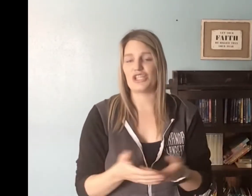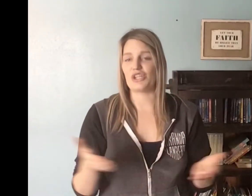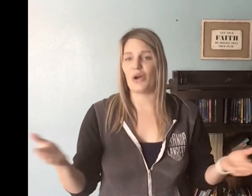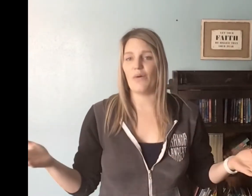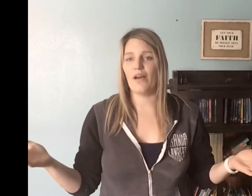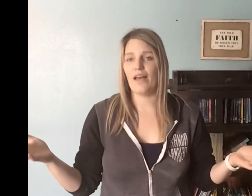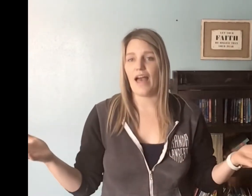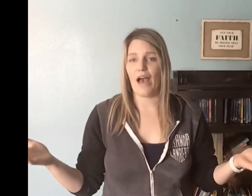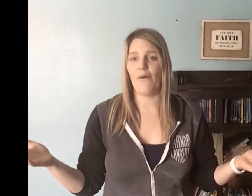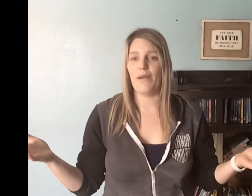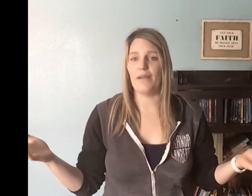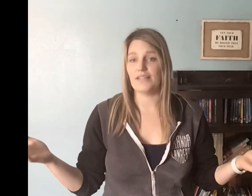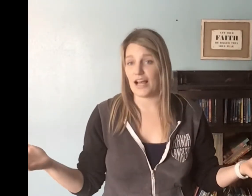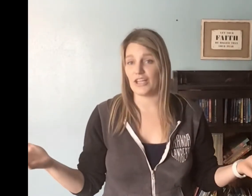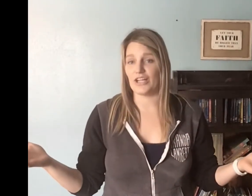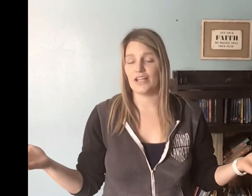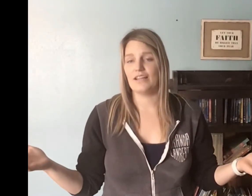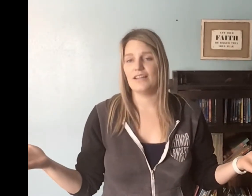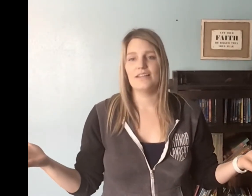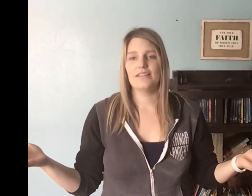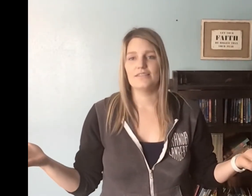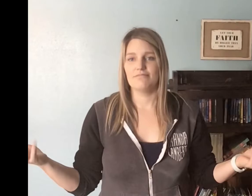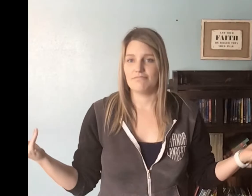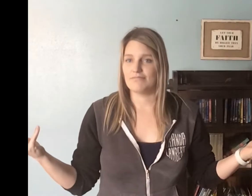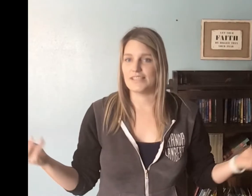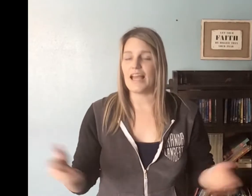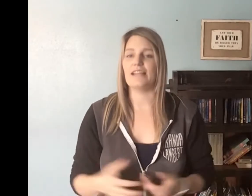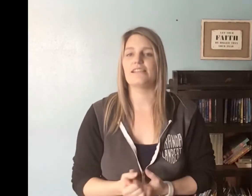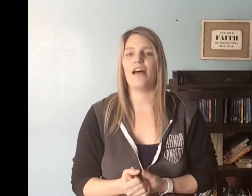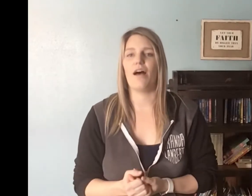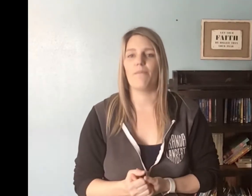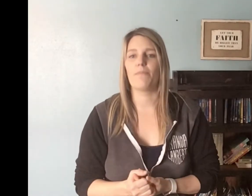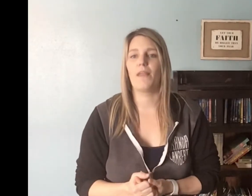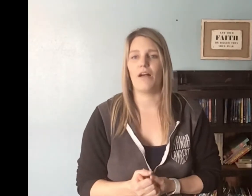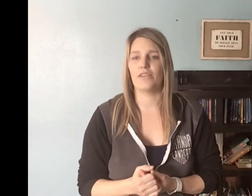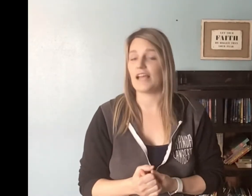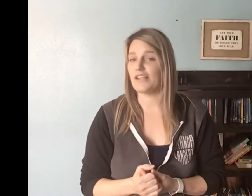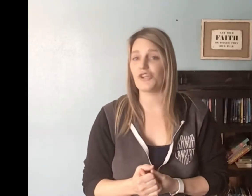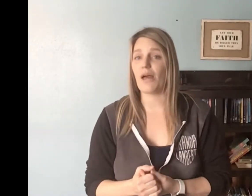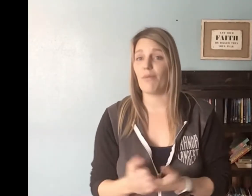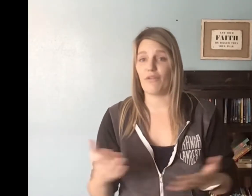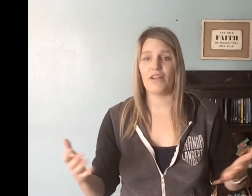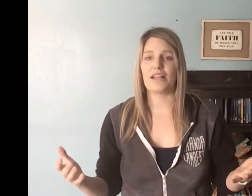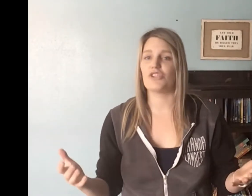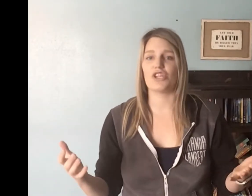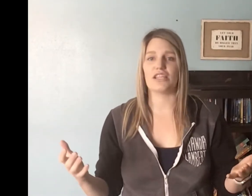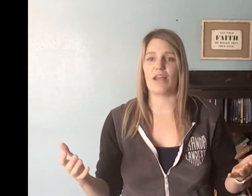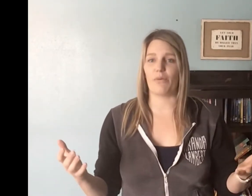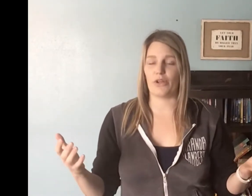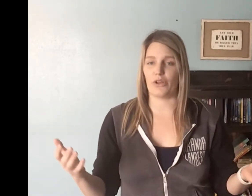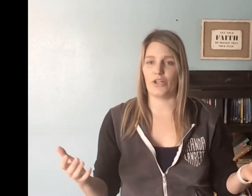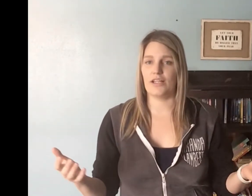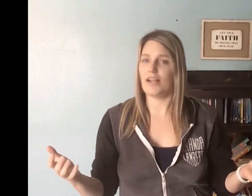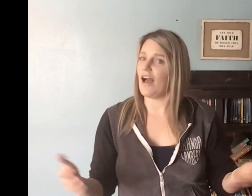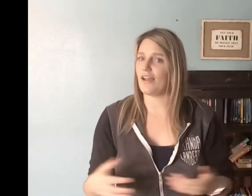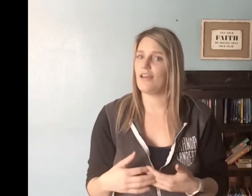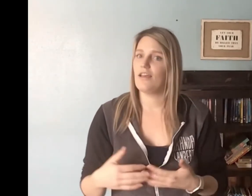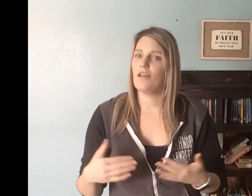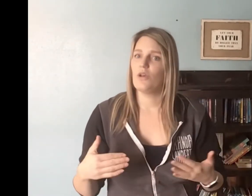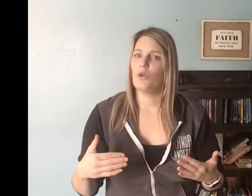show how a toddler signs. Now, the signs are not perfect. It's just like when you're learning to talk, you